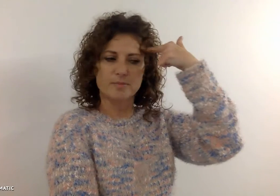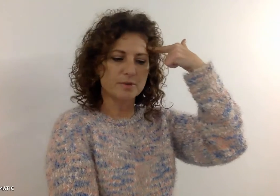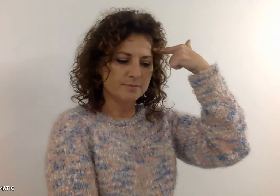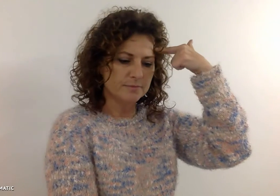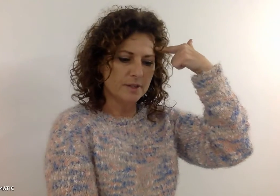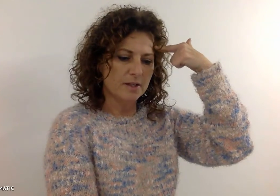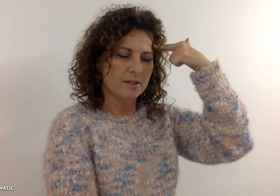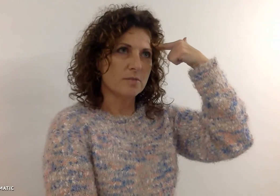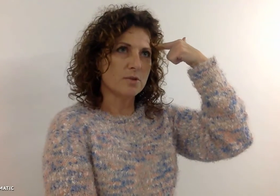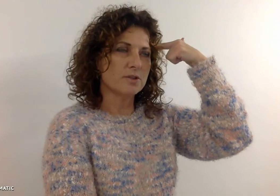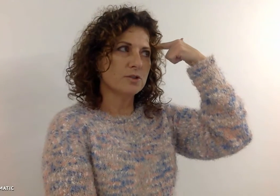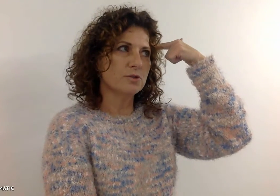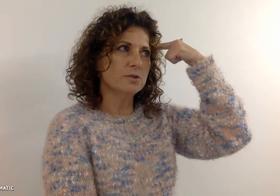temple. Number 2,